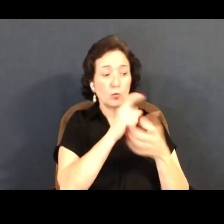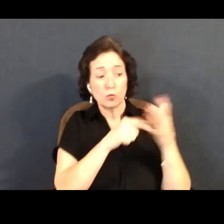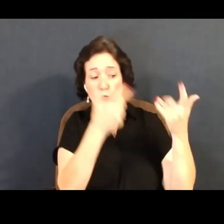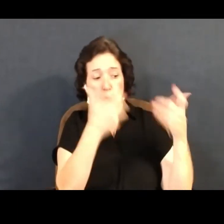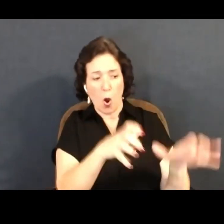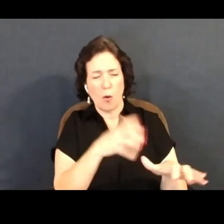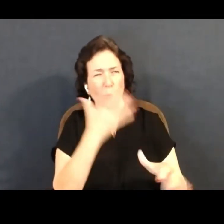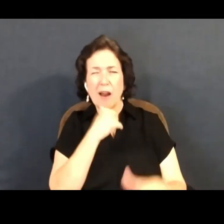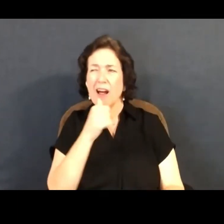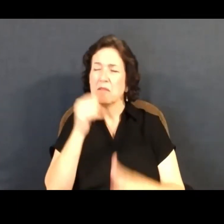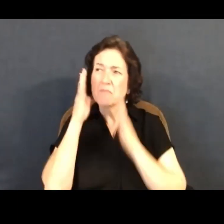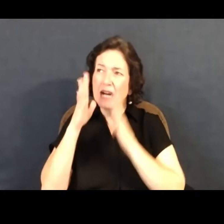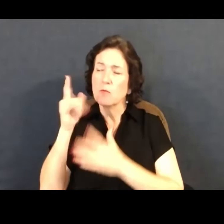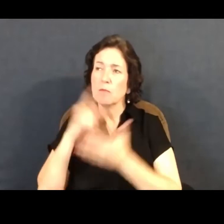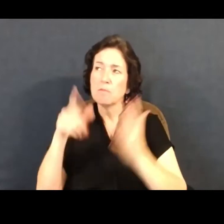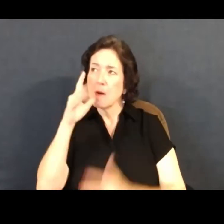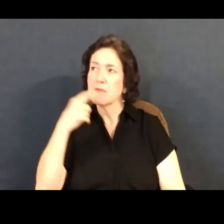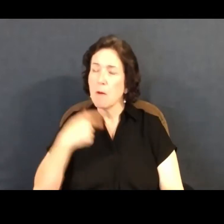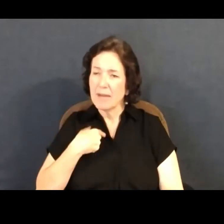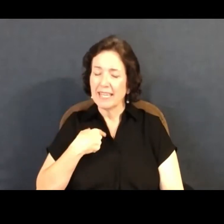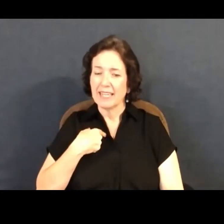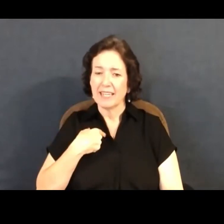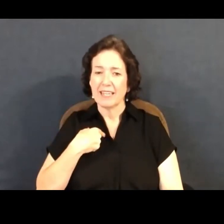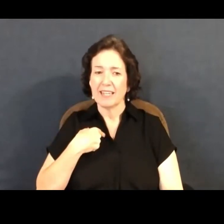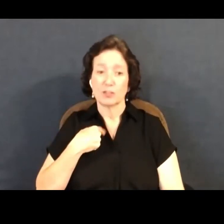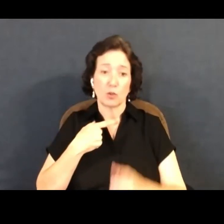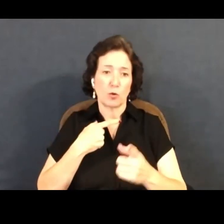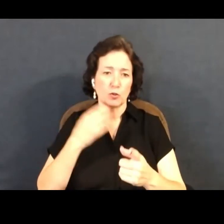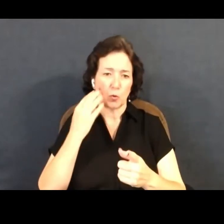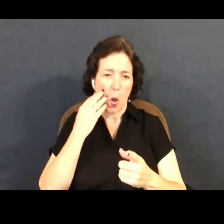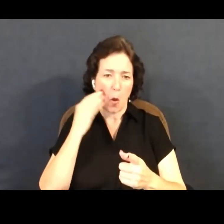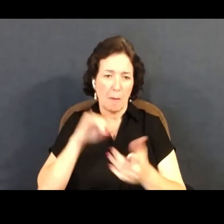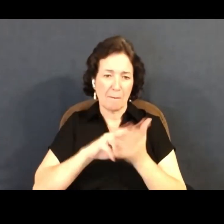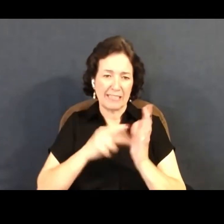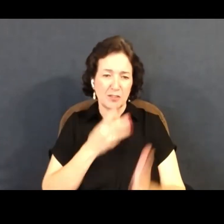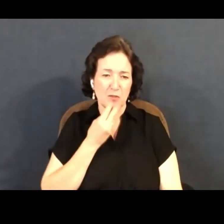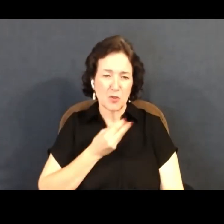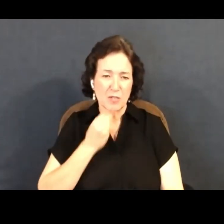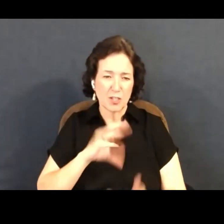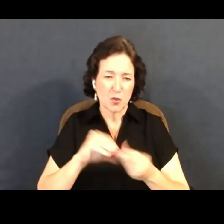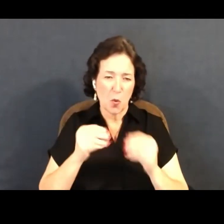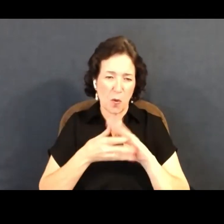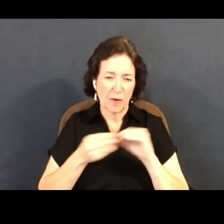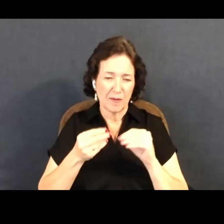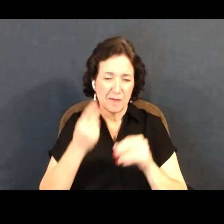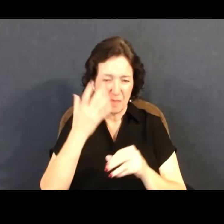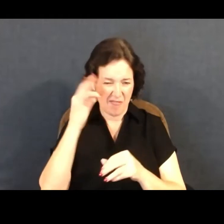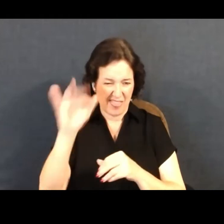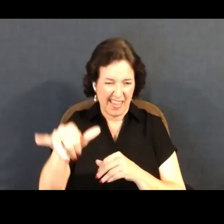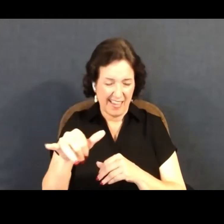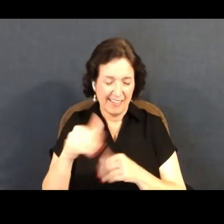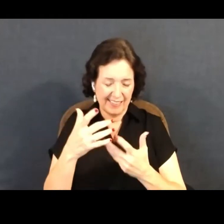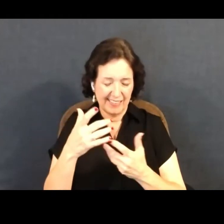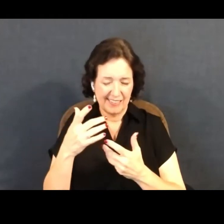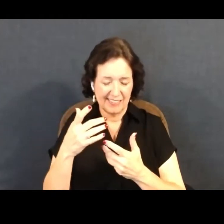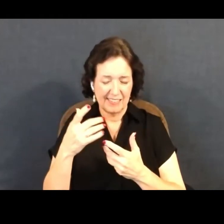mother?" That's the point you can tell it's a Jewish story, by the way. And so he looked around